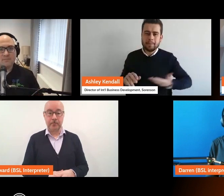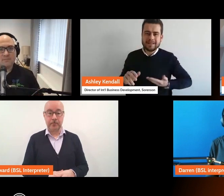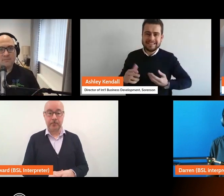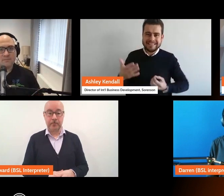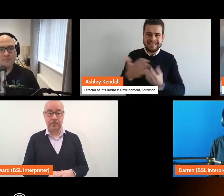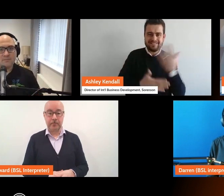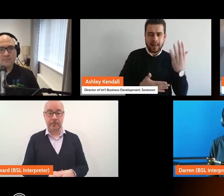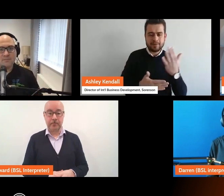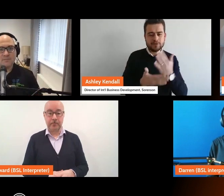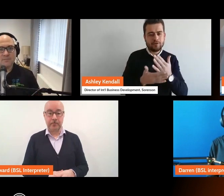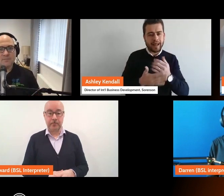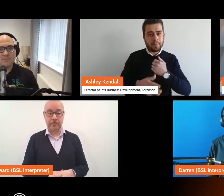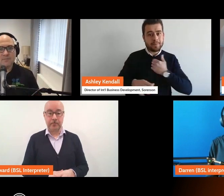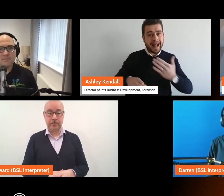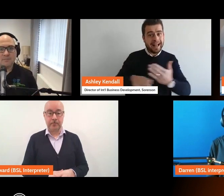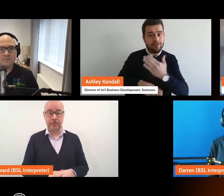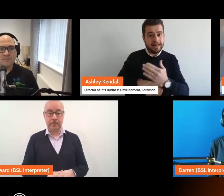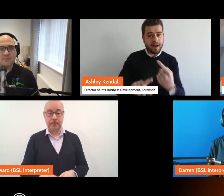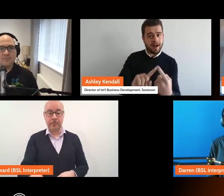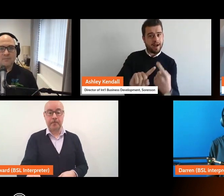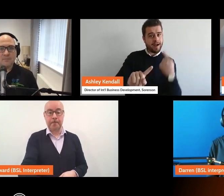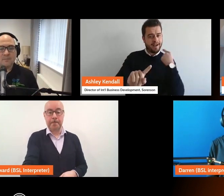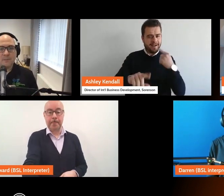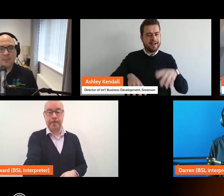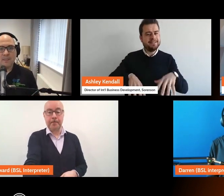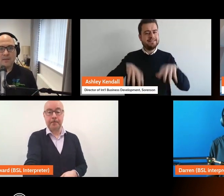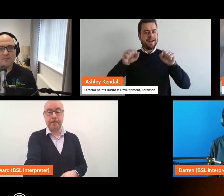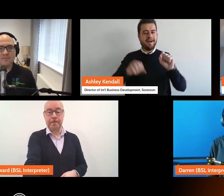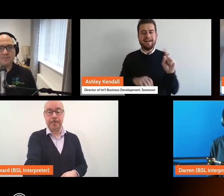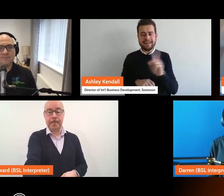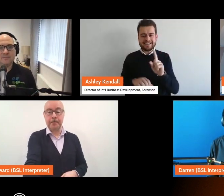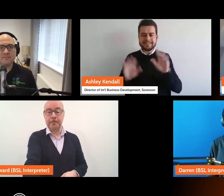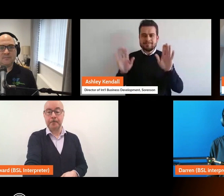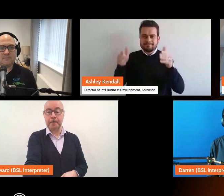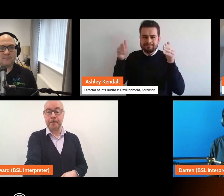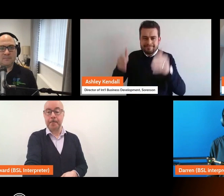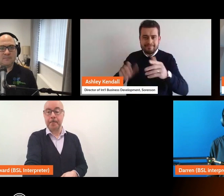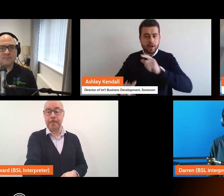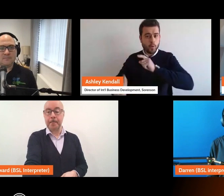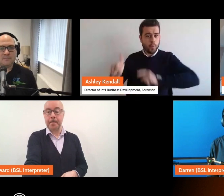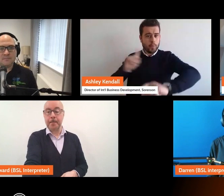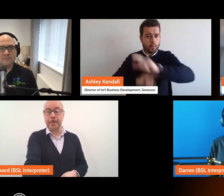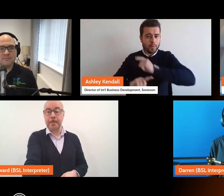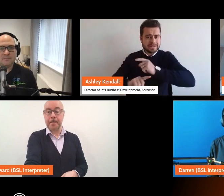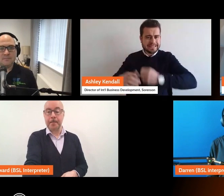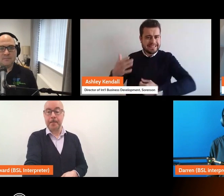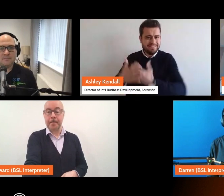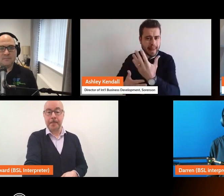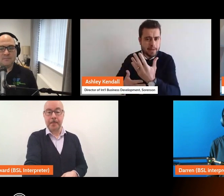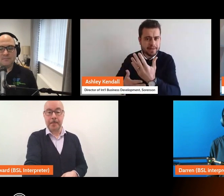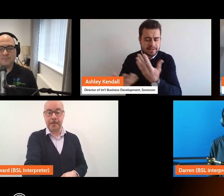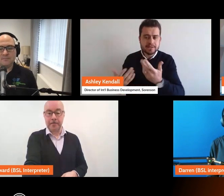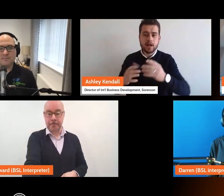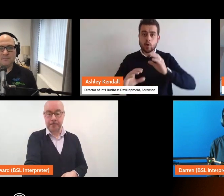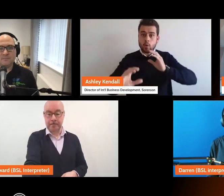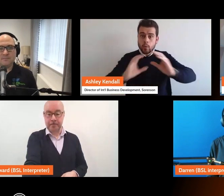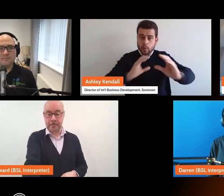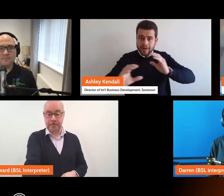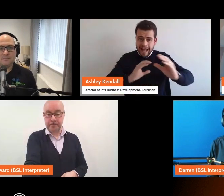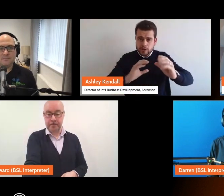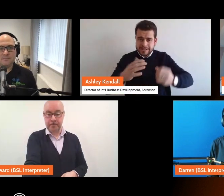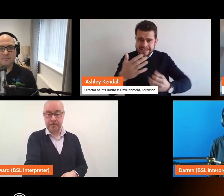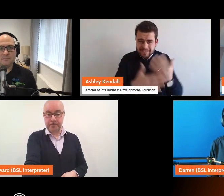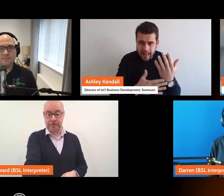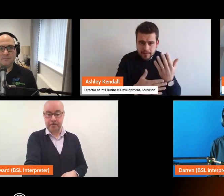So I'm the Director of International Business Development. And so my career started